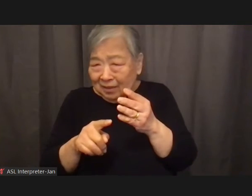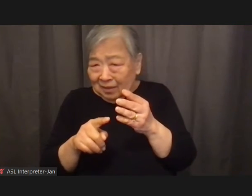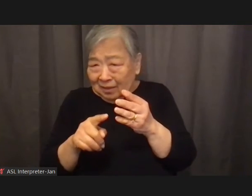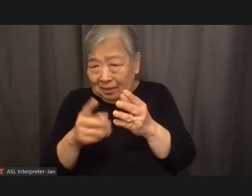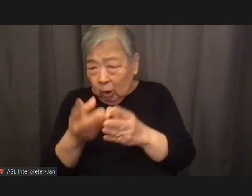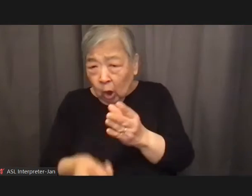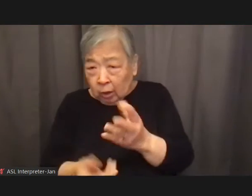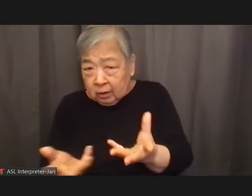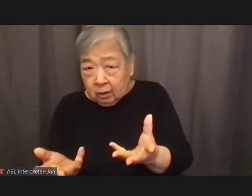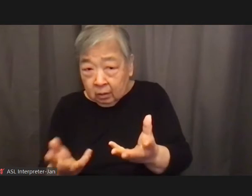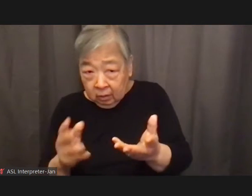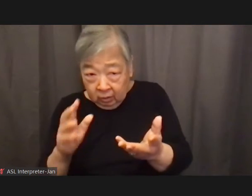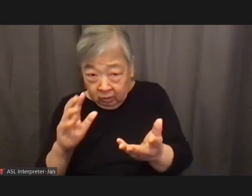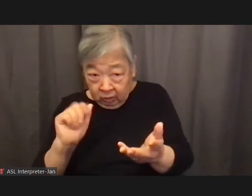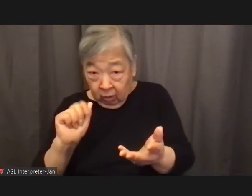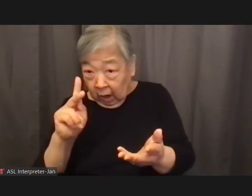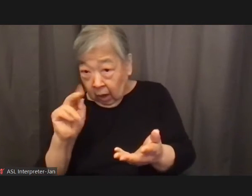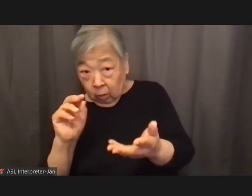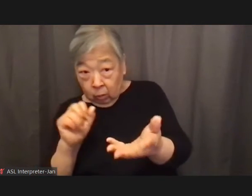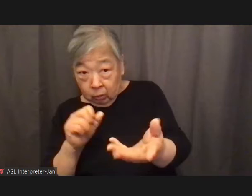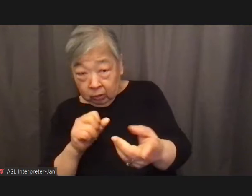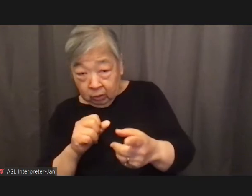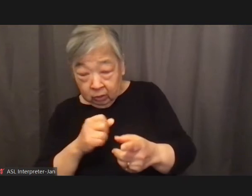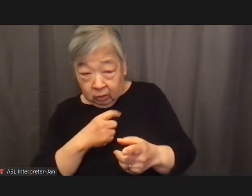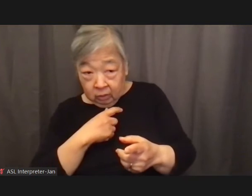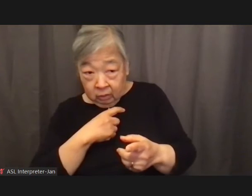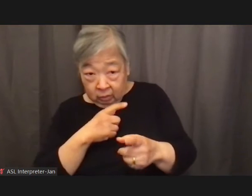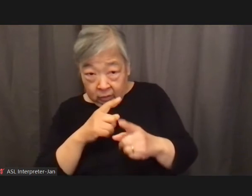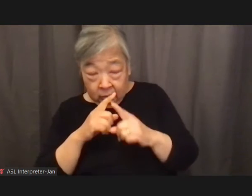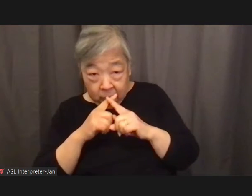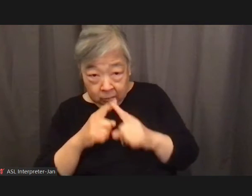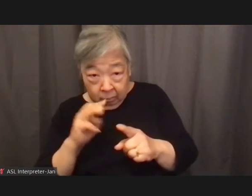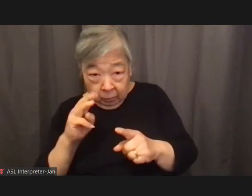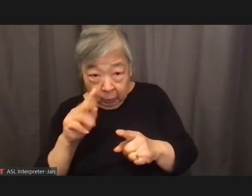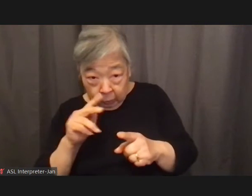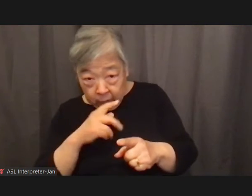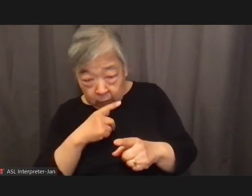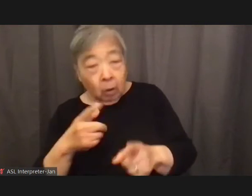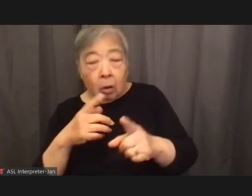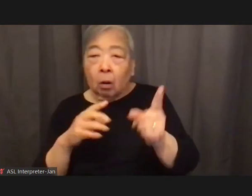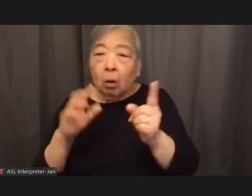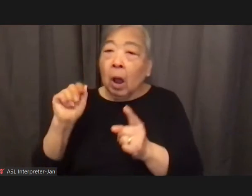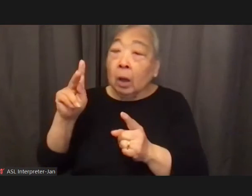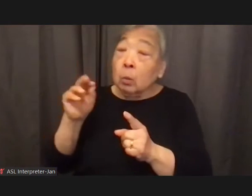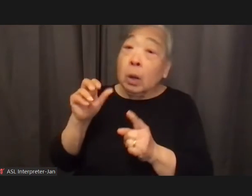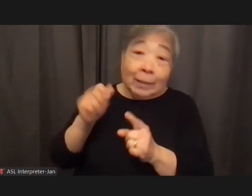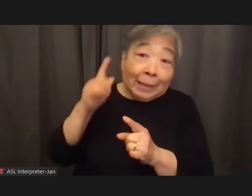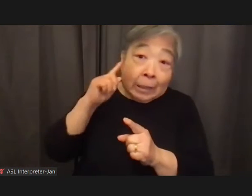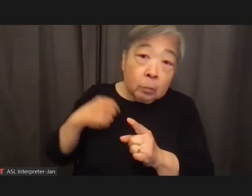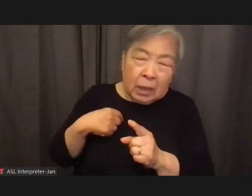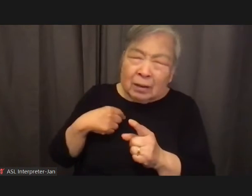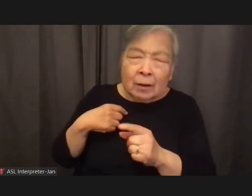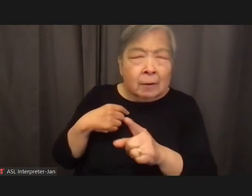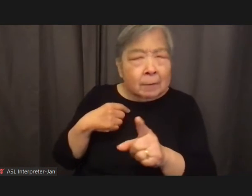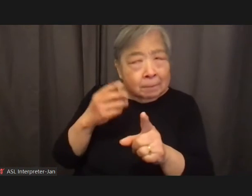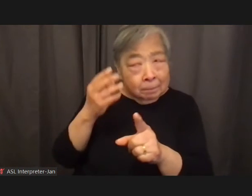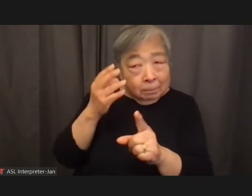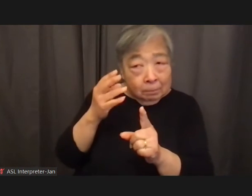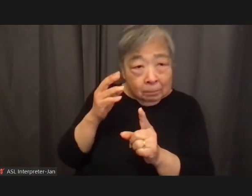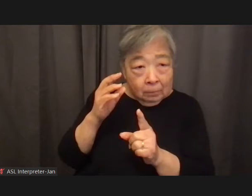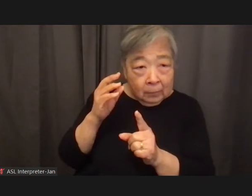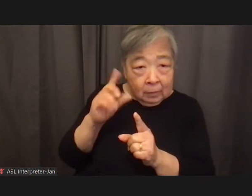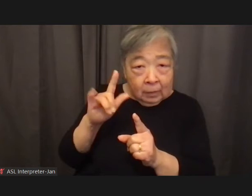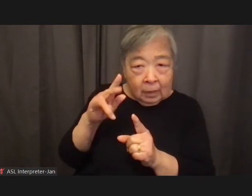Yes. Okay. You can hear me? Yeah, there's an echo. There's, yeah. An